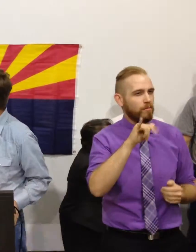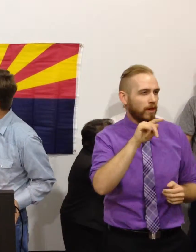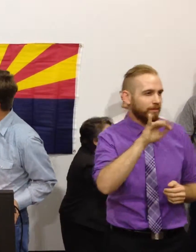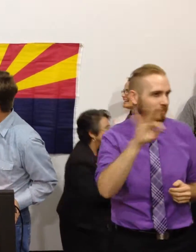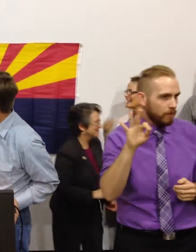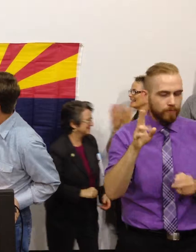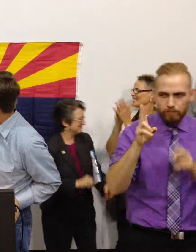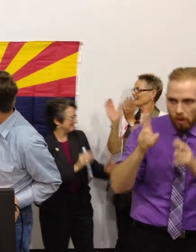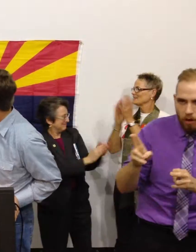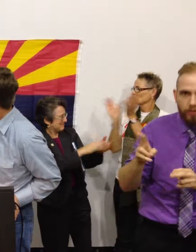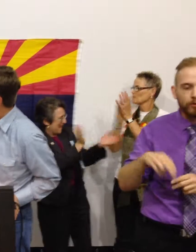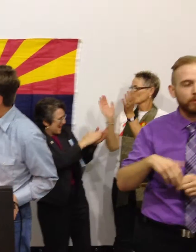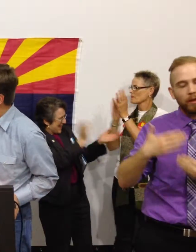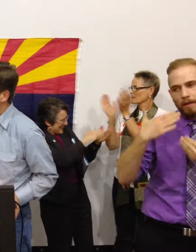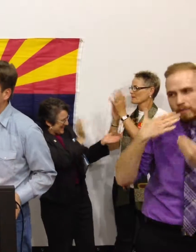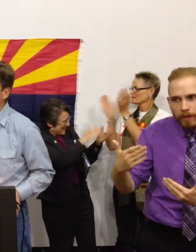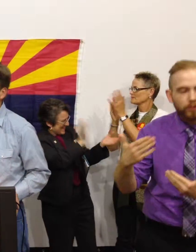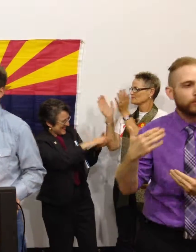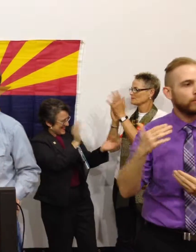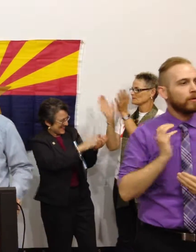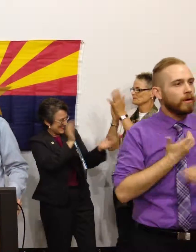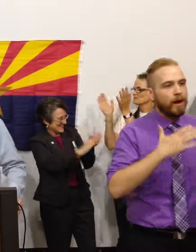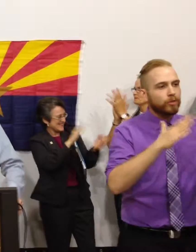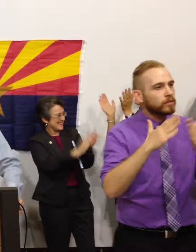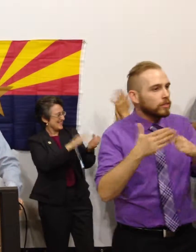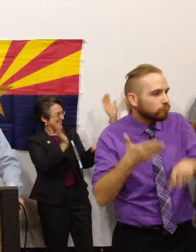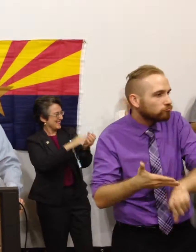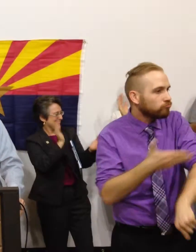you. We're a better city, better state because of your courage.